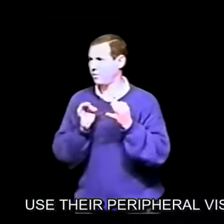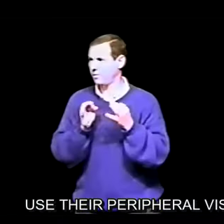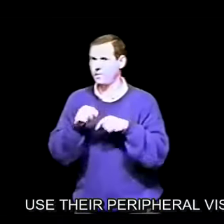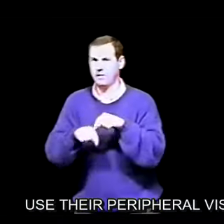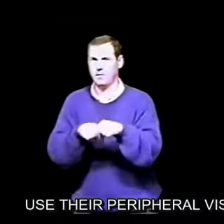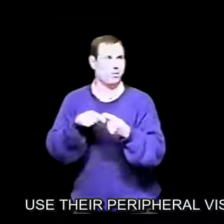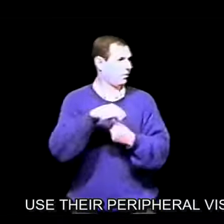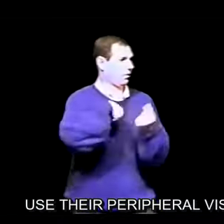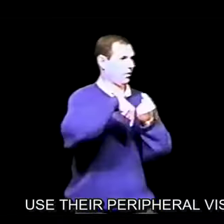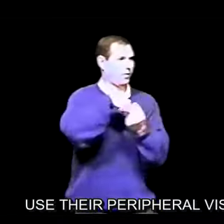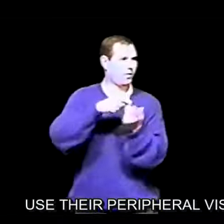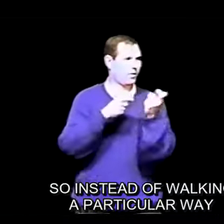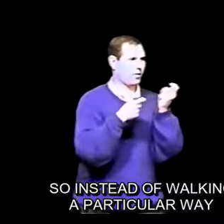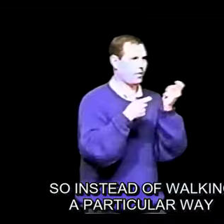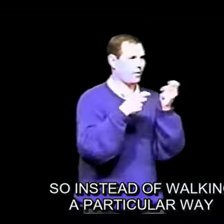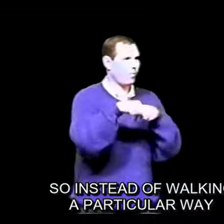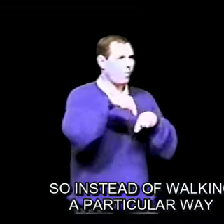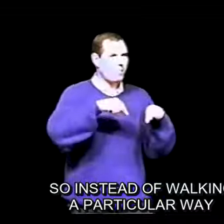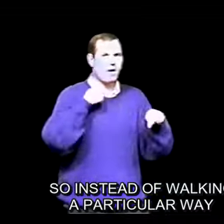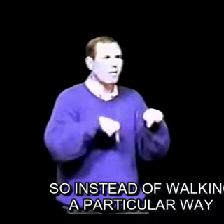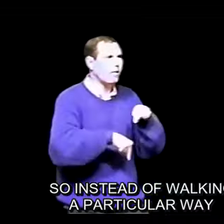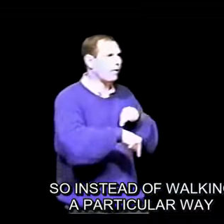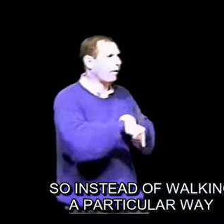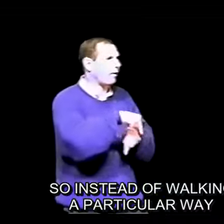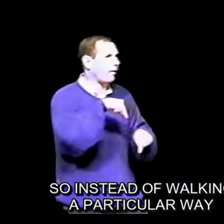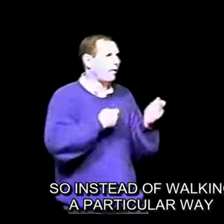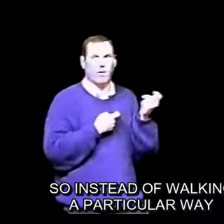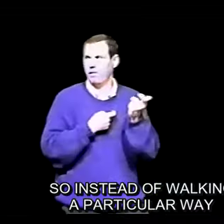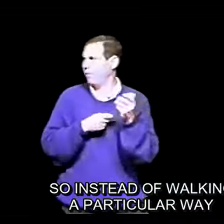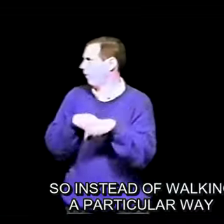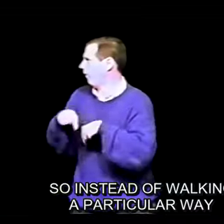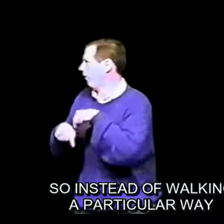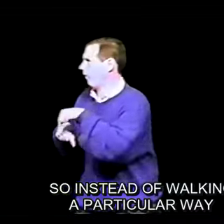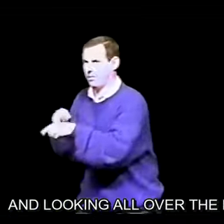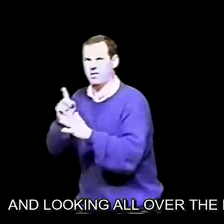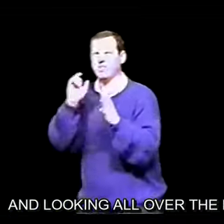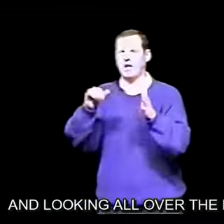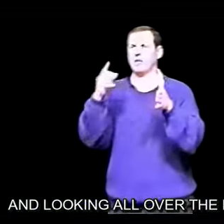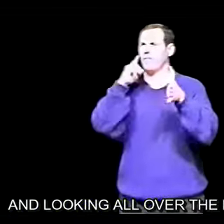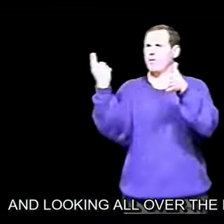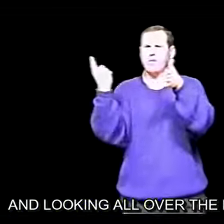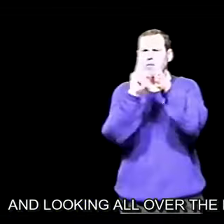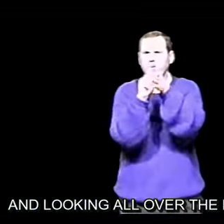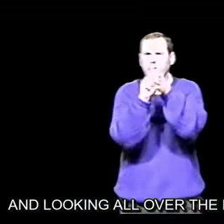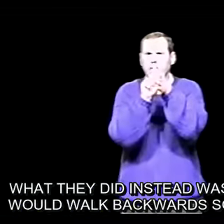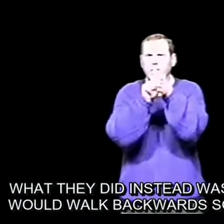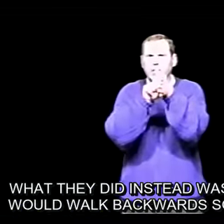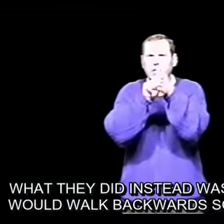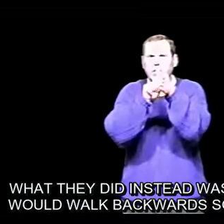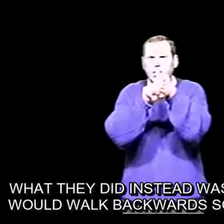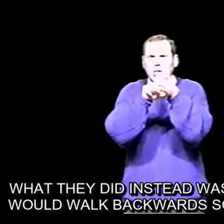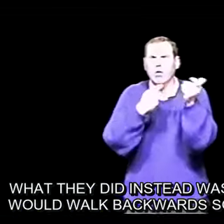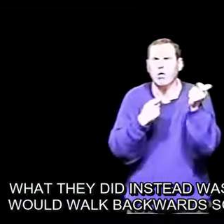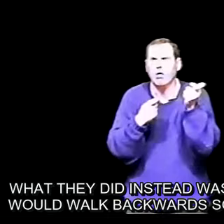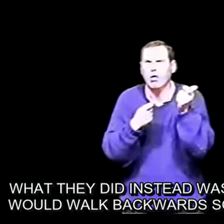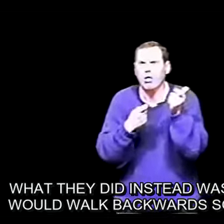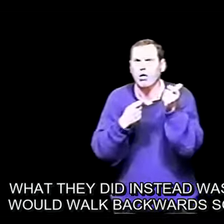they're, instead of walking a particular way and looking all over the place, what they did instead was they would walk backwards so that they